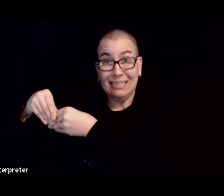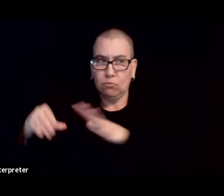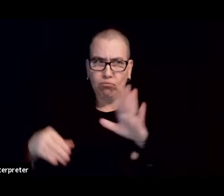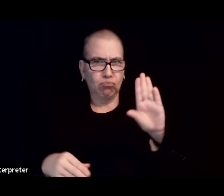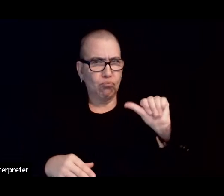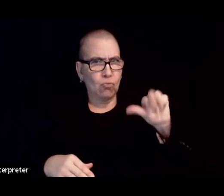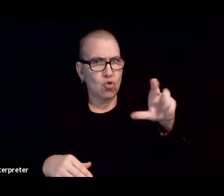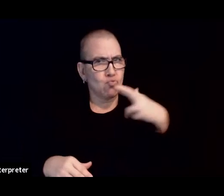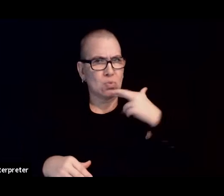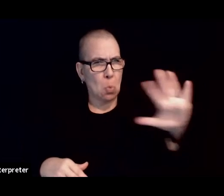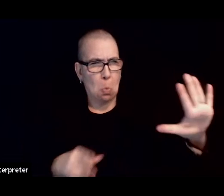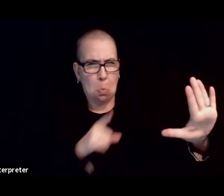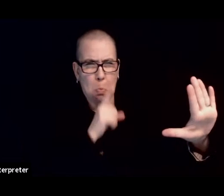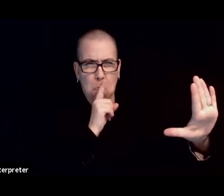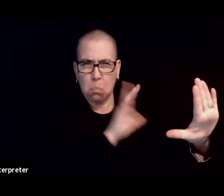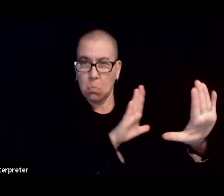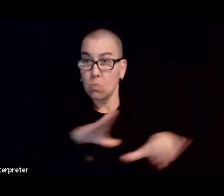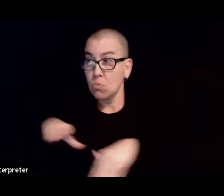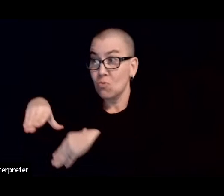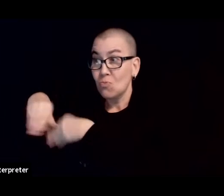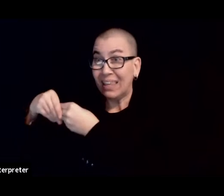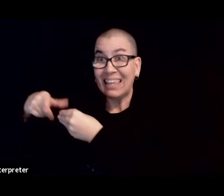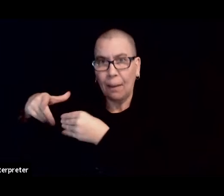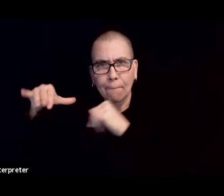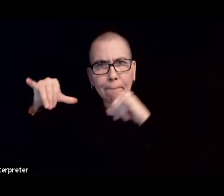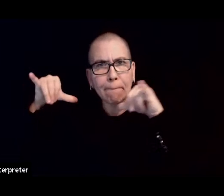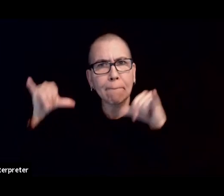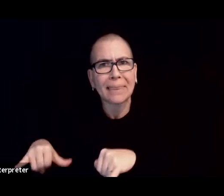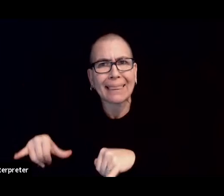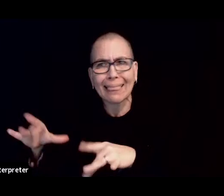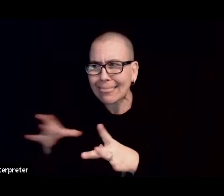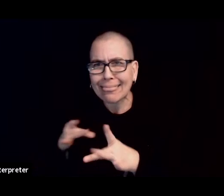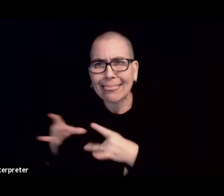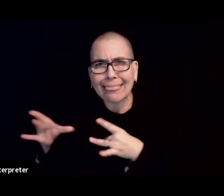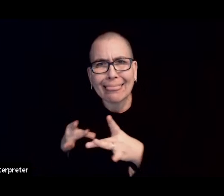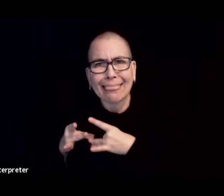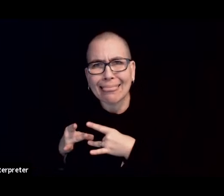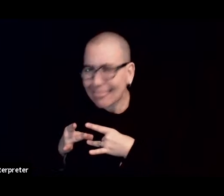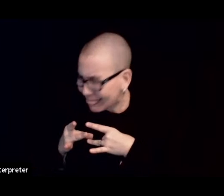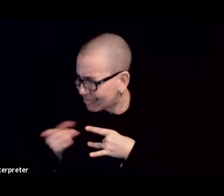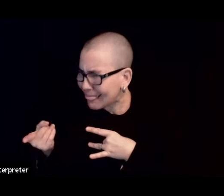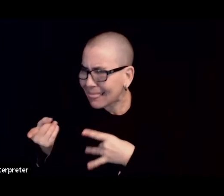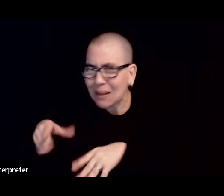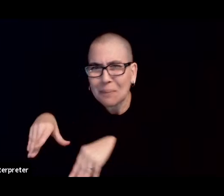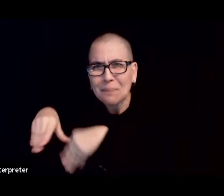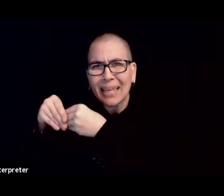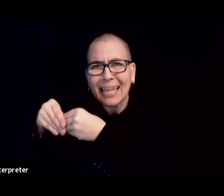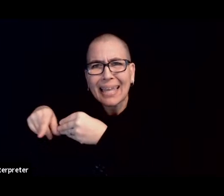shows clear evidence of extended transmission from a single event.